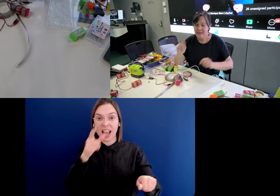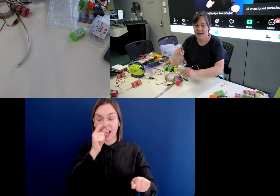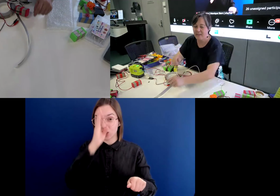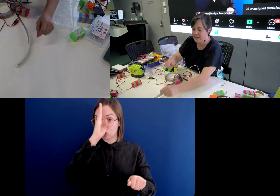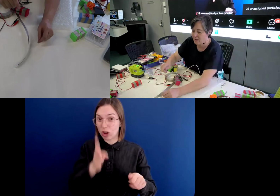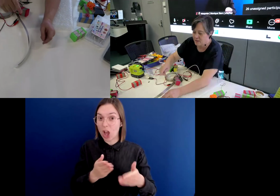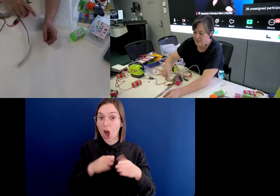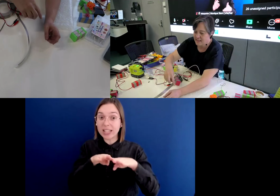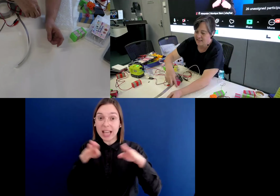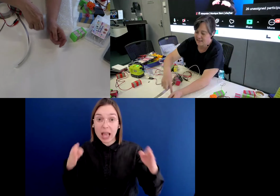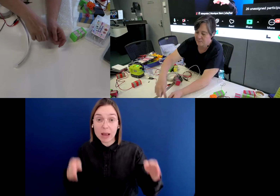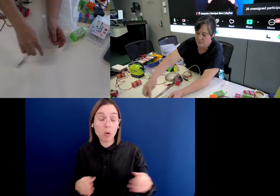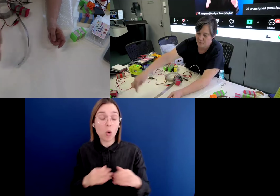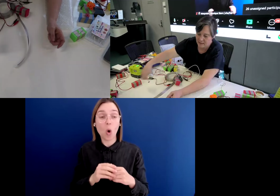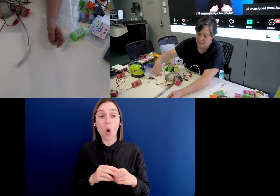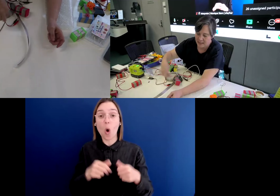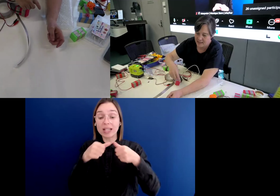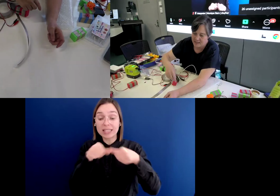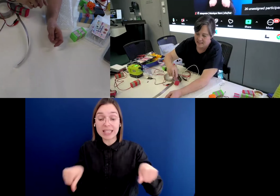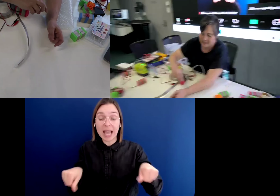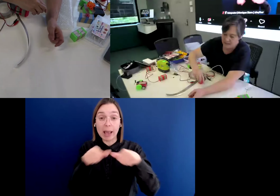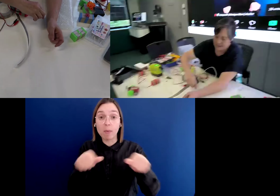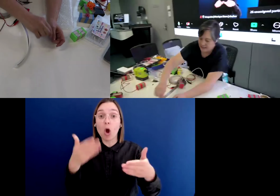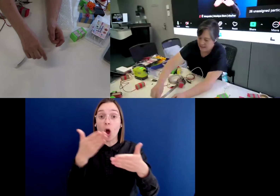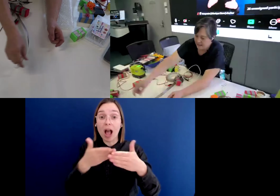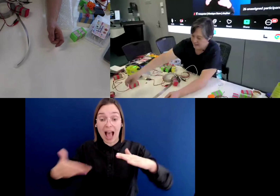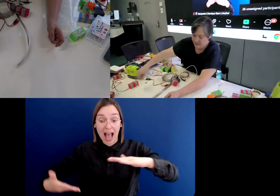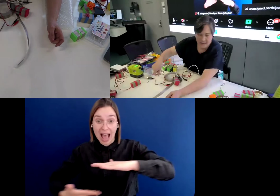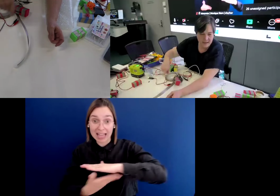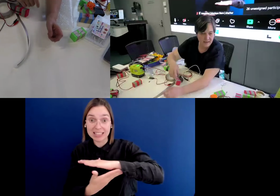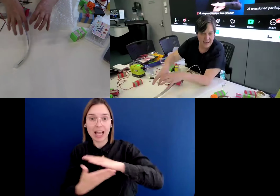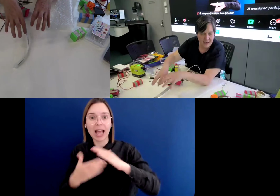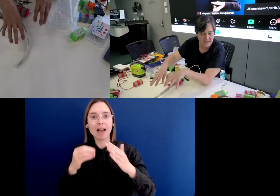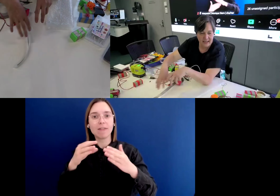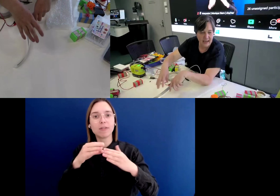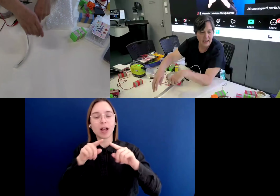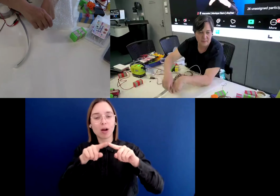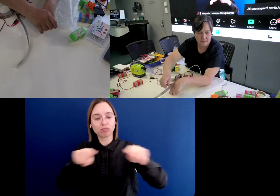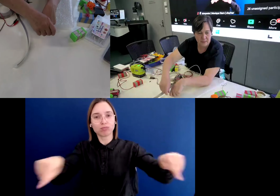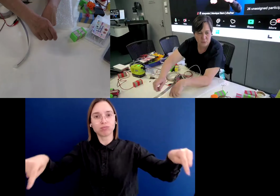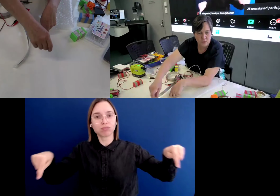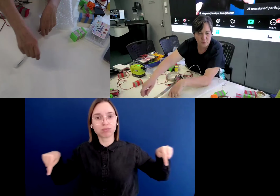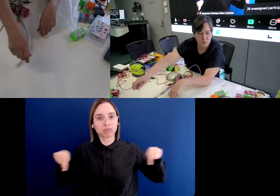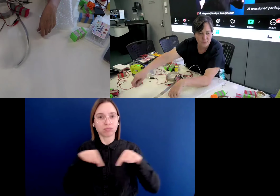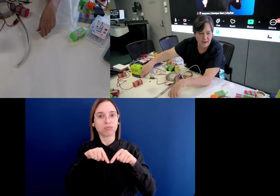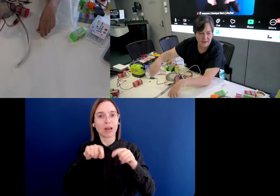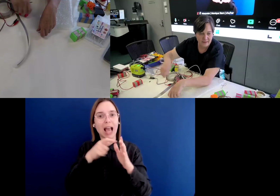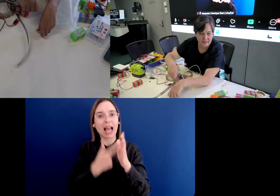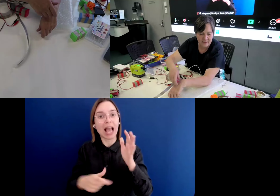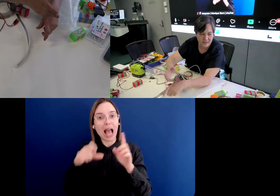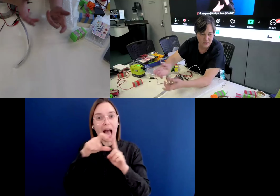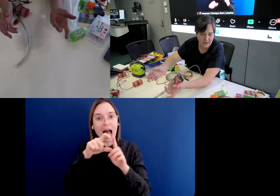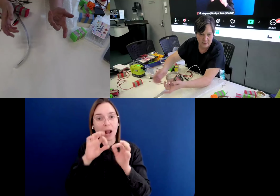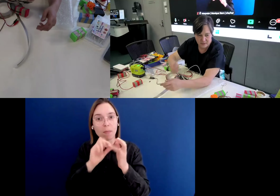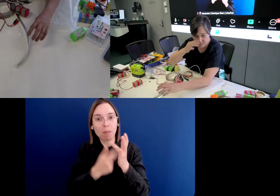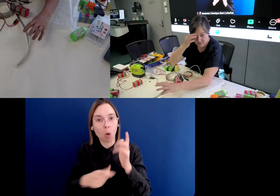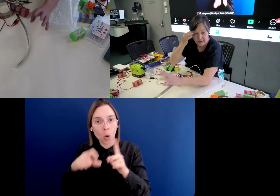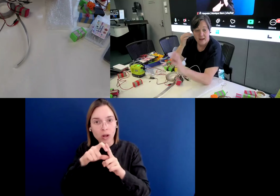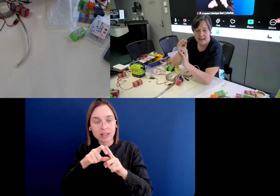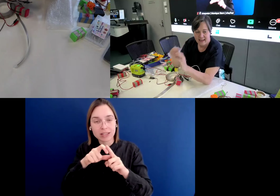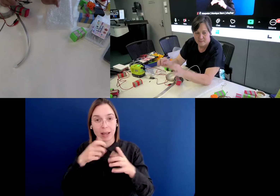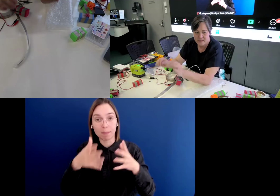And the other thing you could do is actually put them on a laminated sheet in a thing and have a game, and people could move around and the things could light